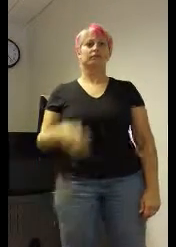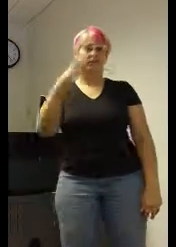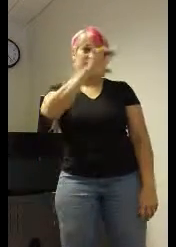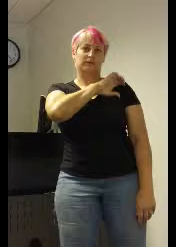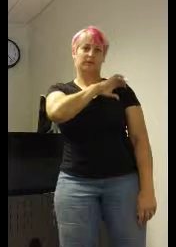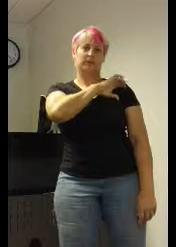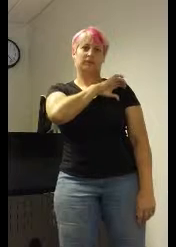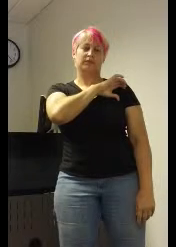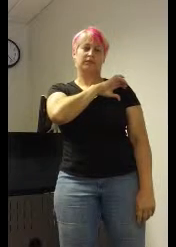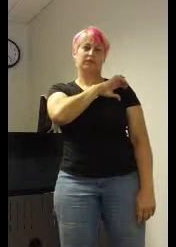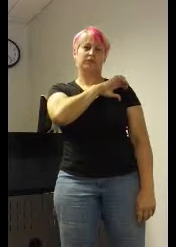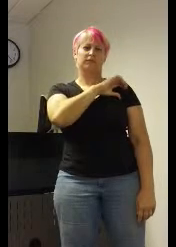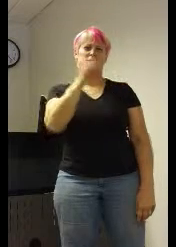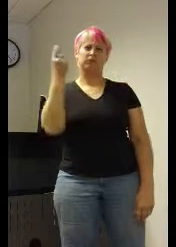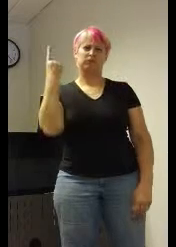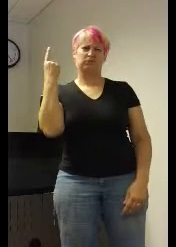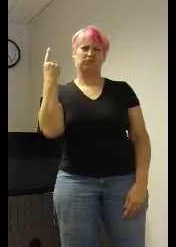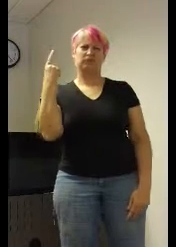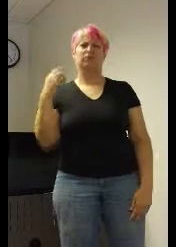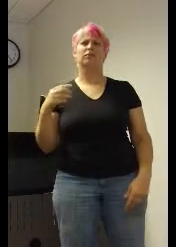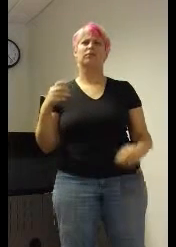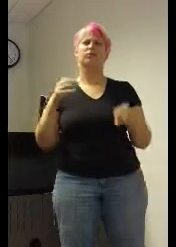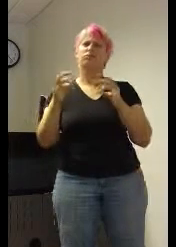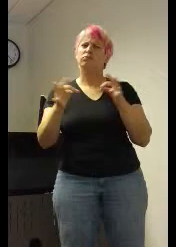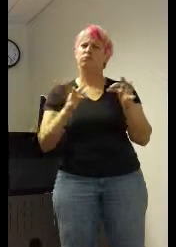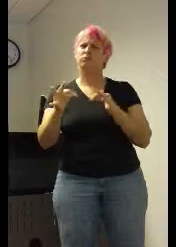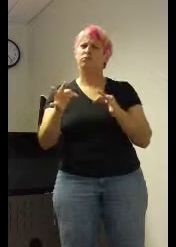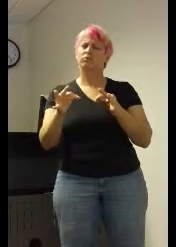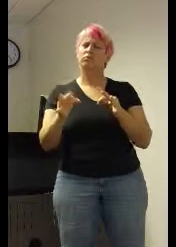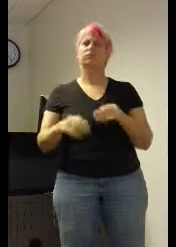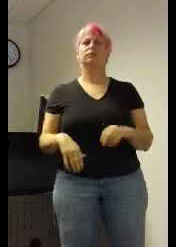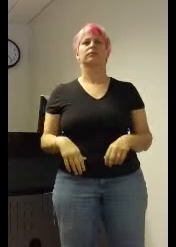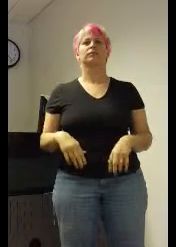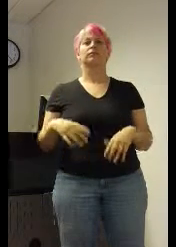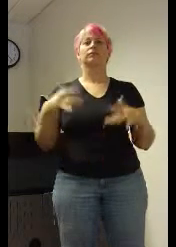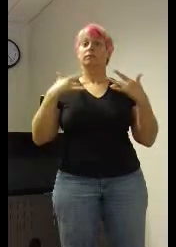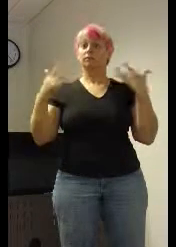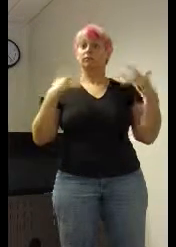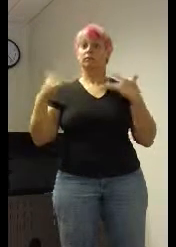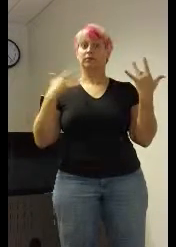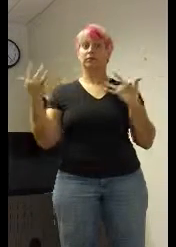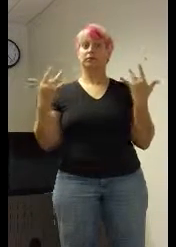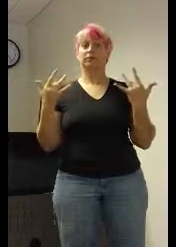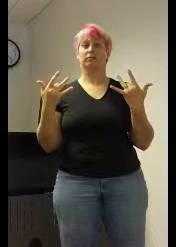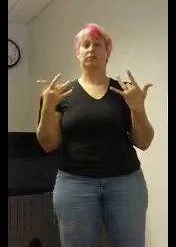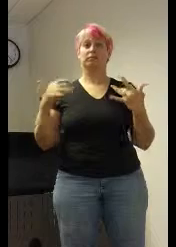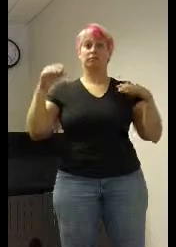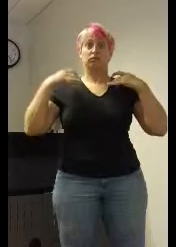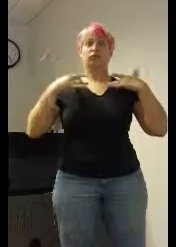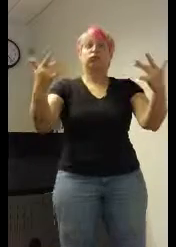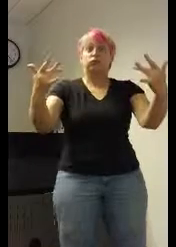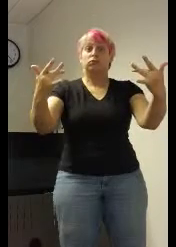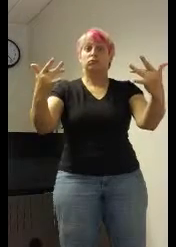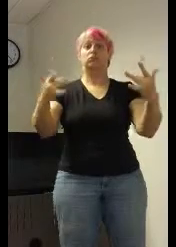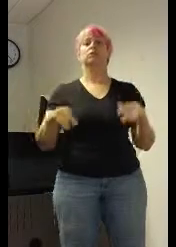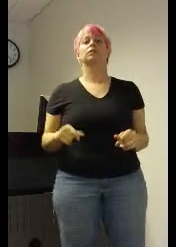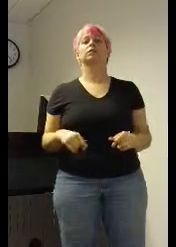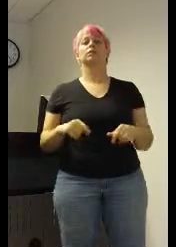Characteristics defined. Inattention or hyperactivity and impulsivity. In other words, you've got the